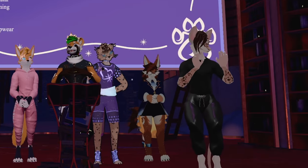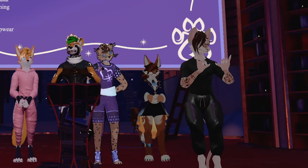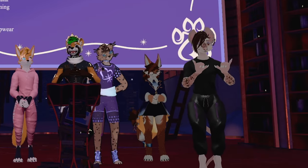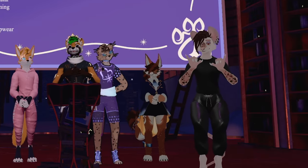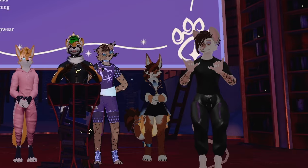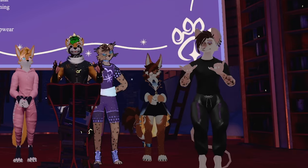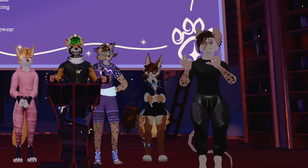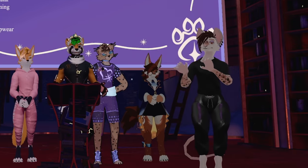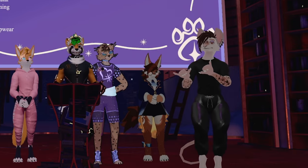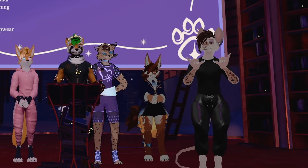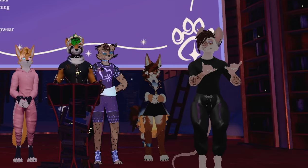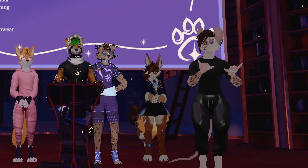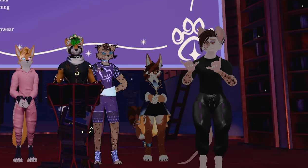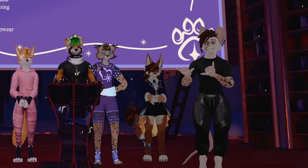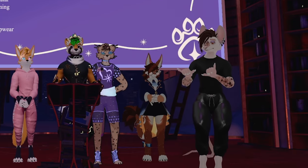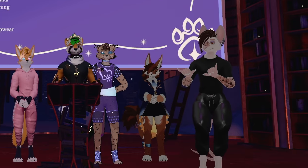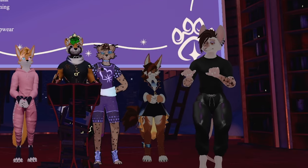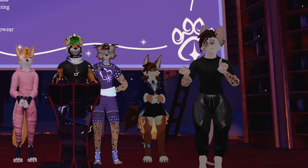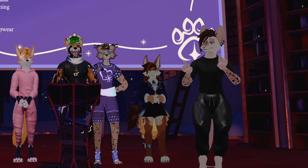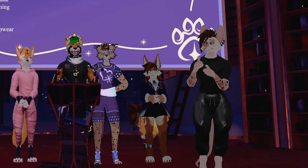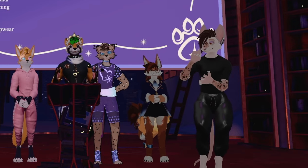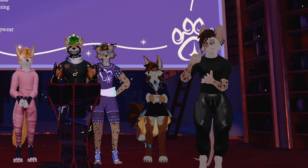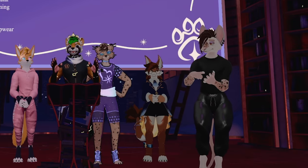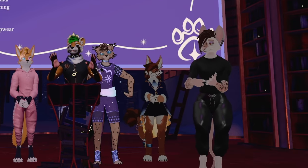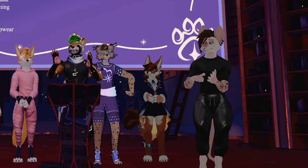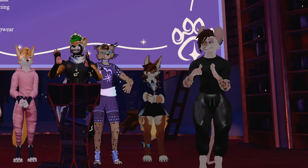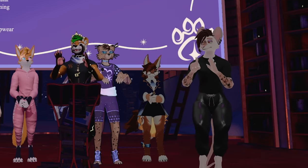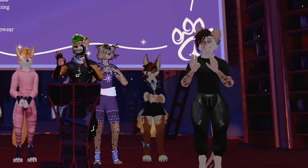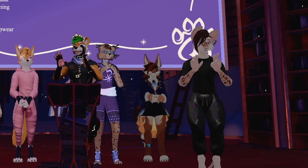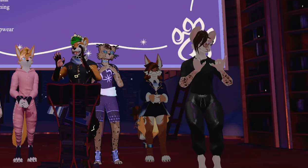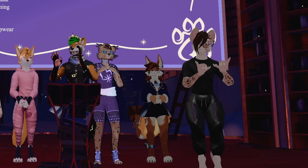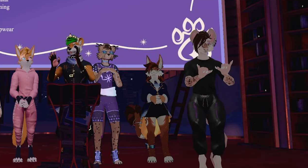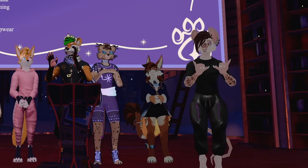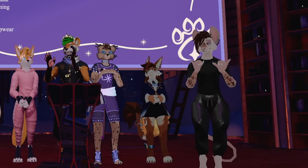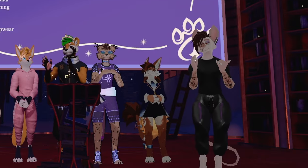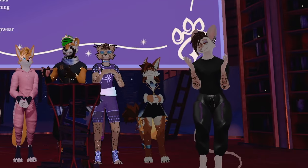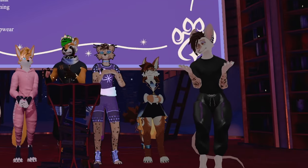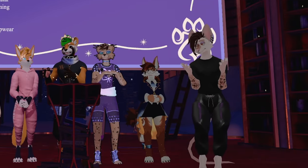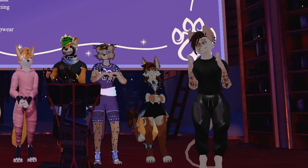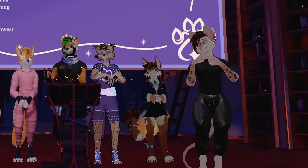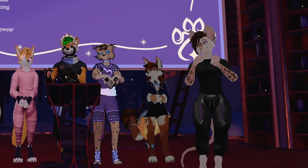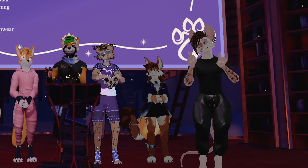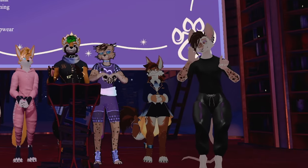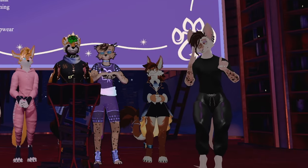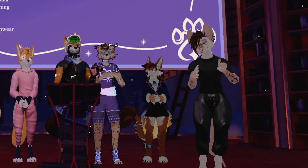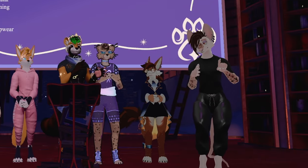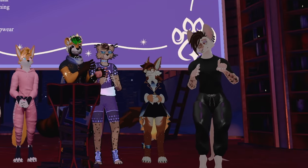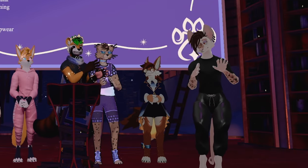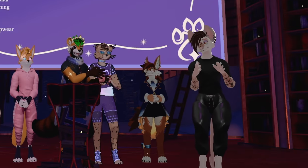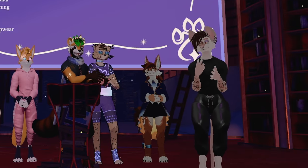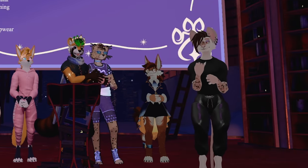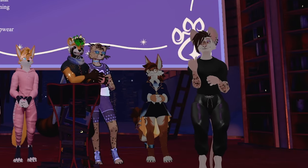to be completely different. And again, if you are wanting to learn ASL, stick to